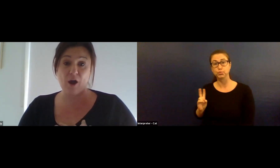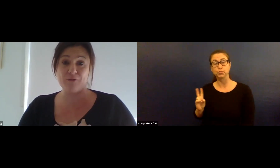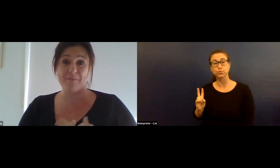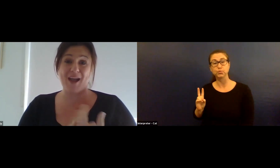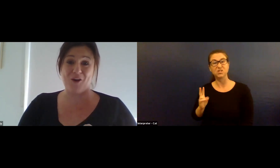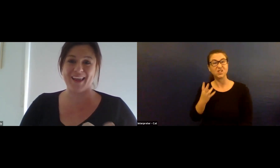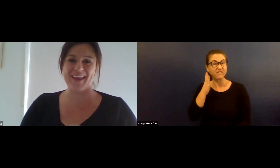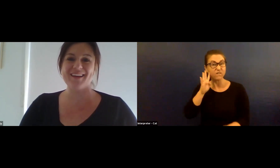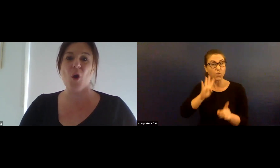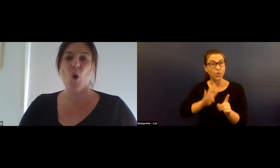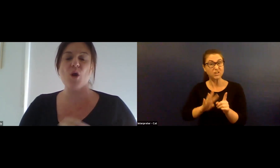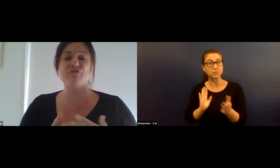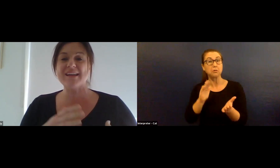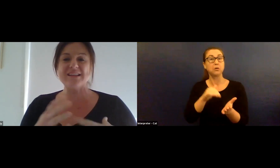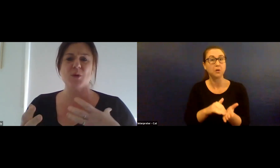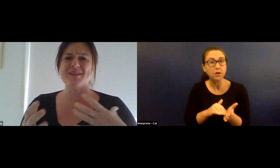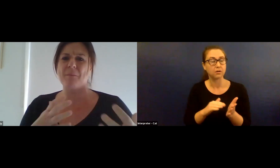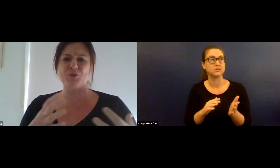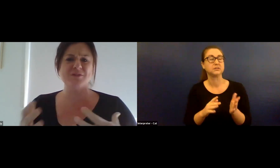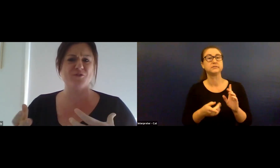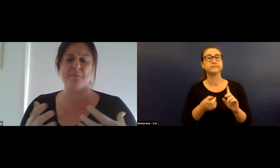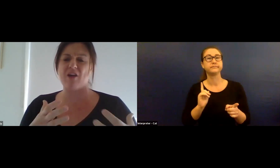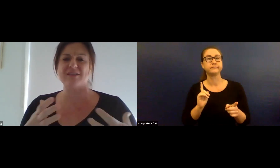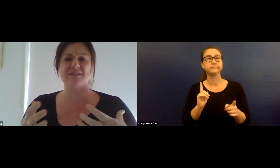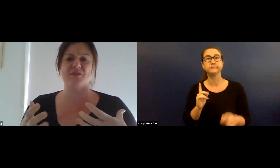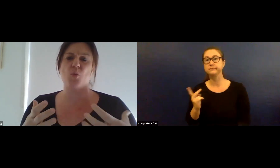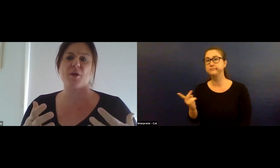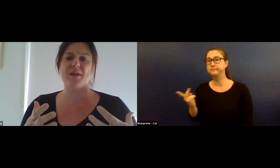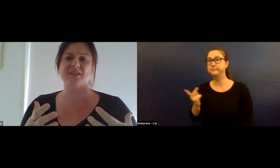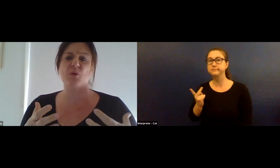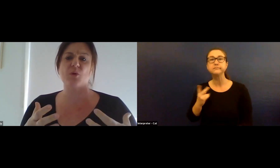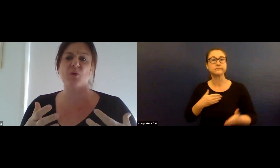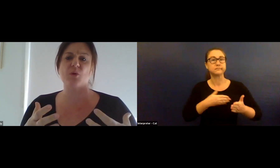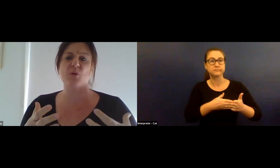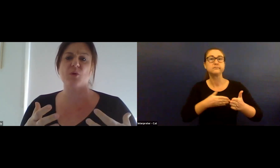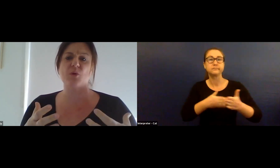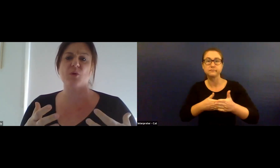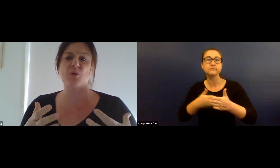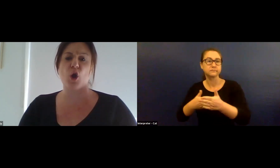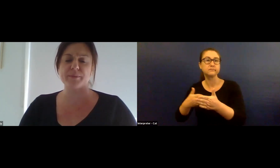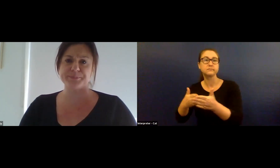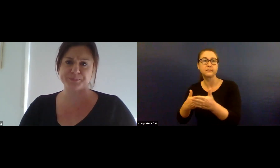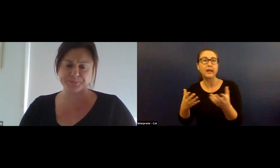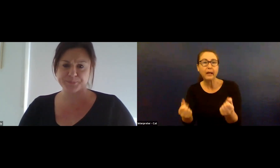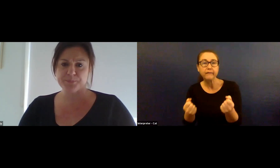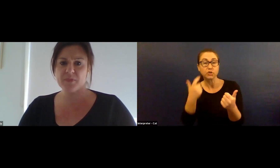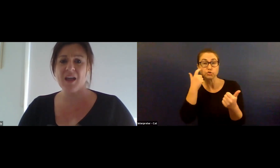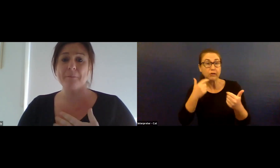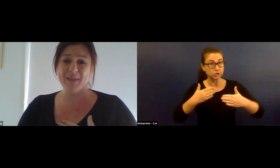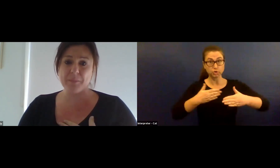clear that myself and my colleague were running into a number of different barriers in the workplace when we were trying to do our